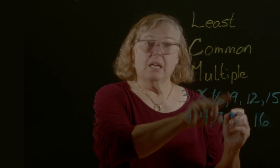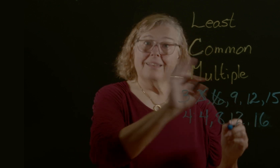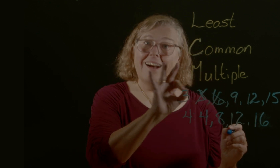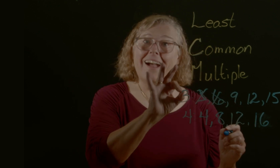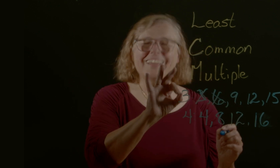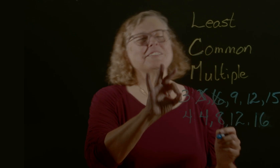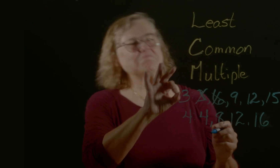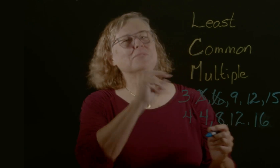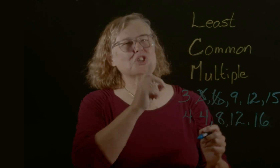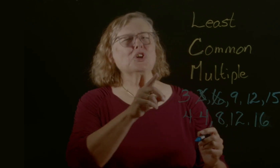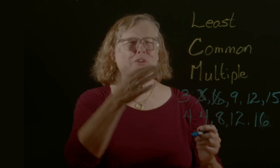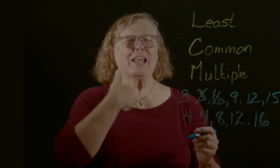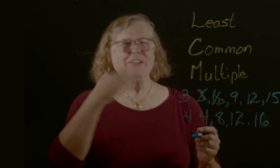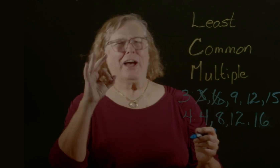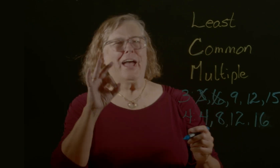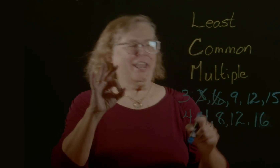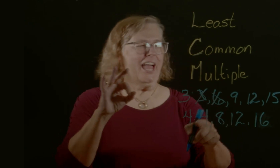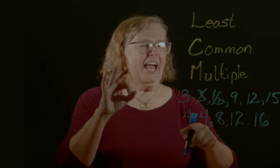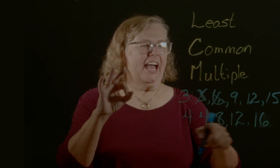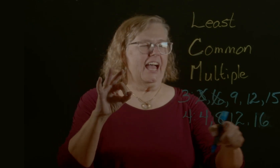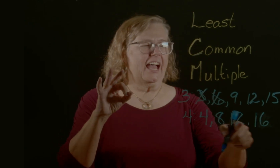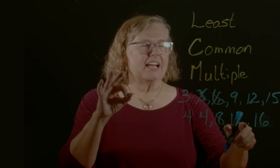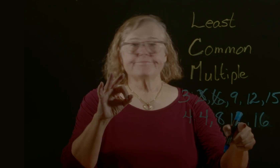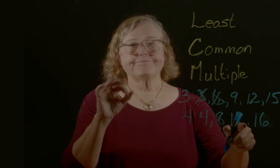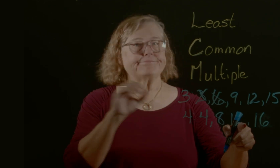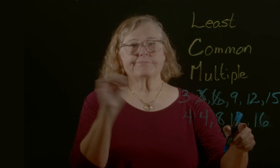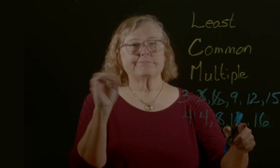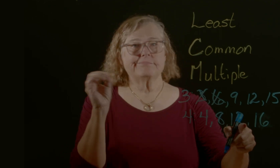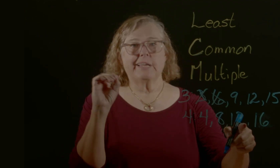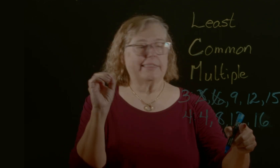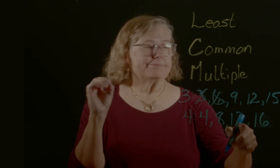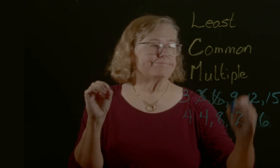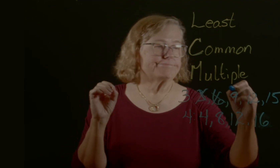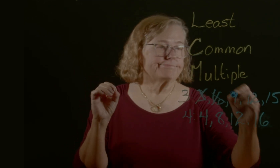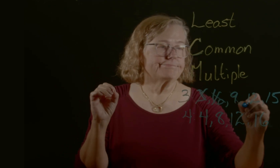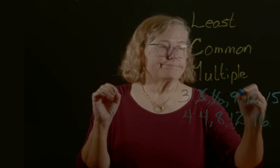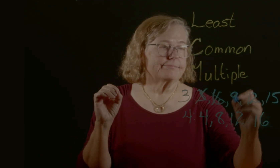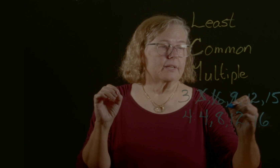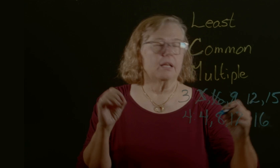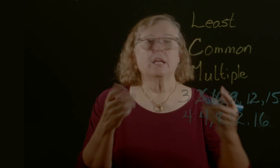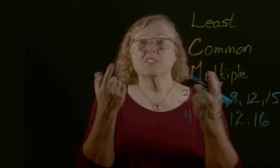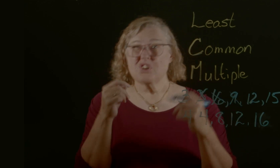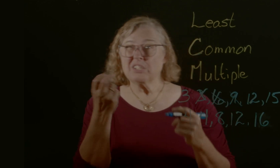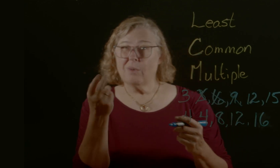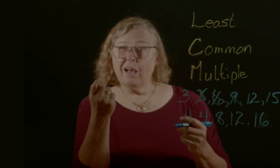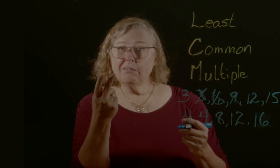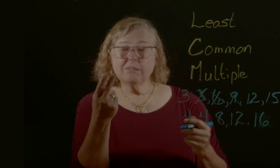9, 9's a good number. Sure, it's going to have a 9. No 9. Let's try 12.